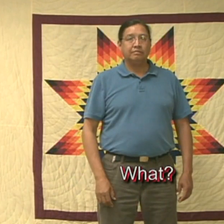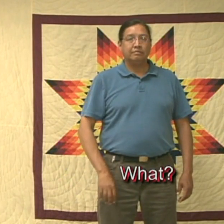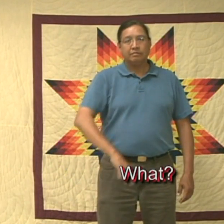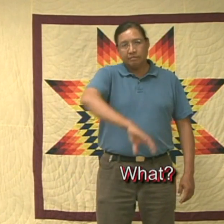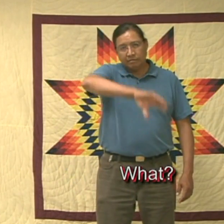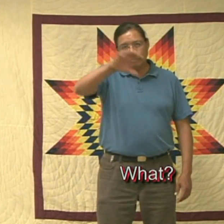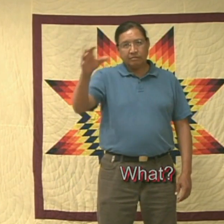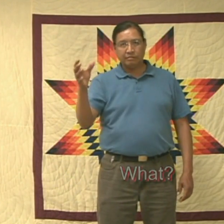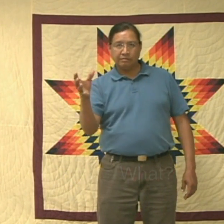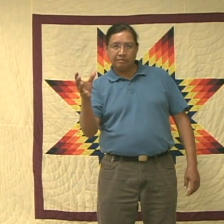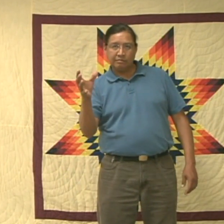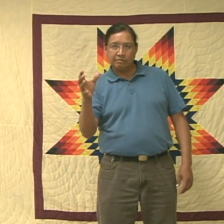Daku.